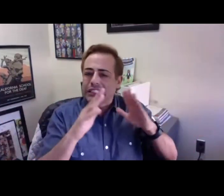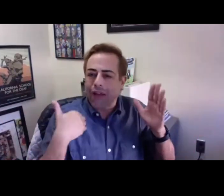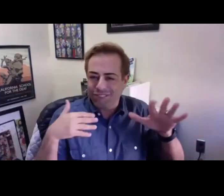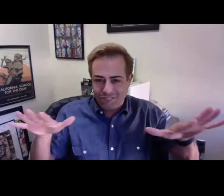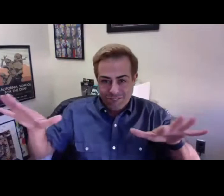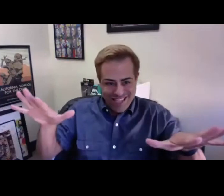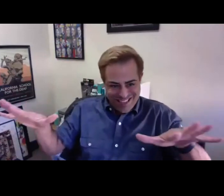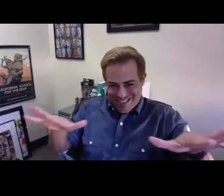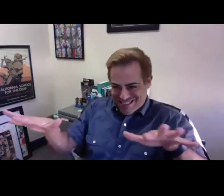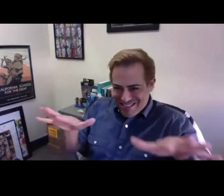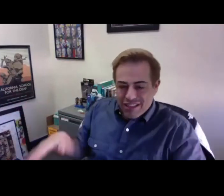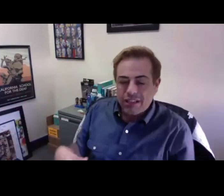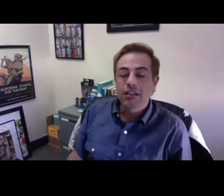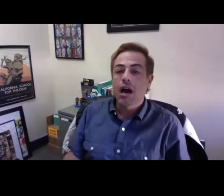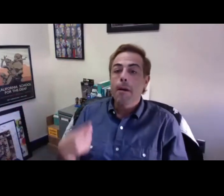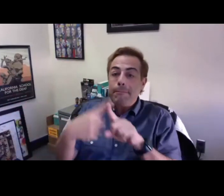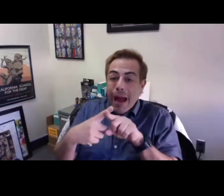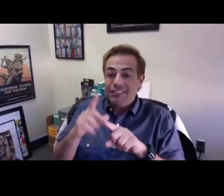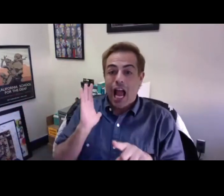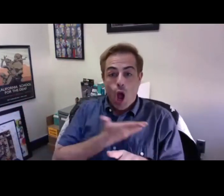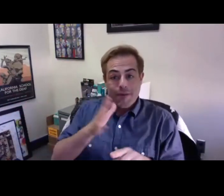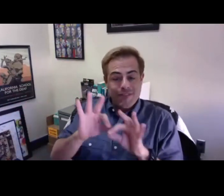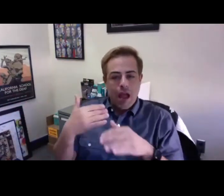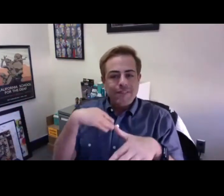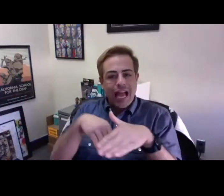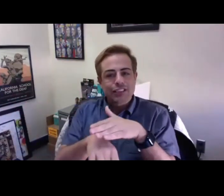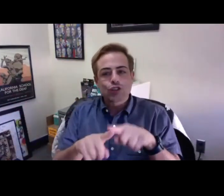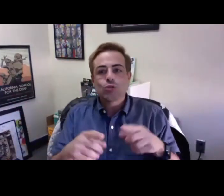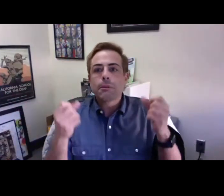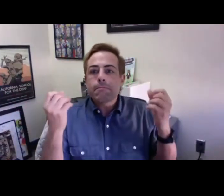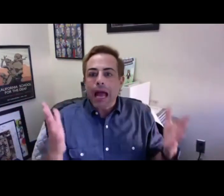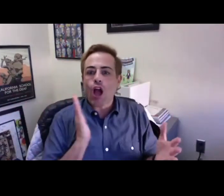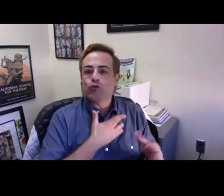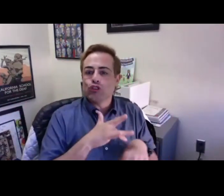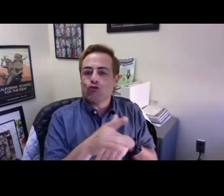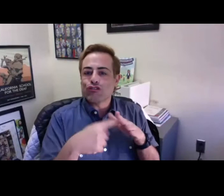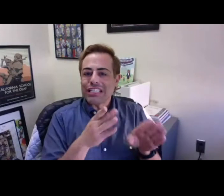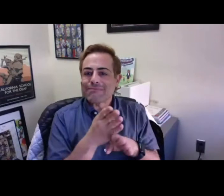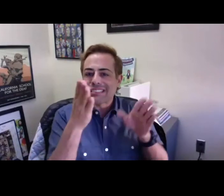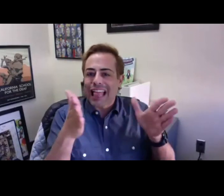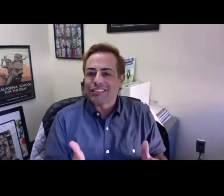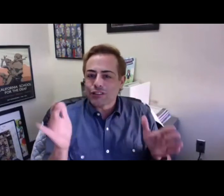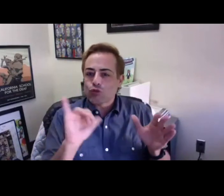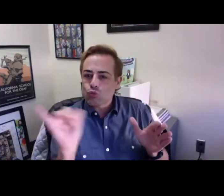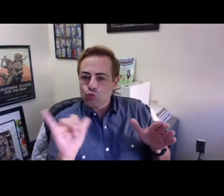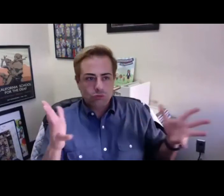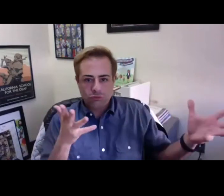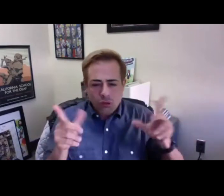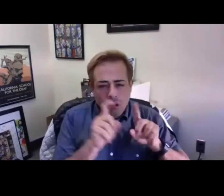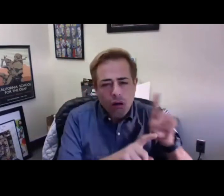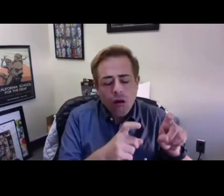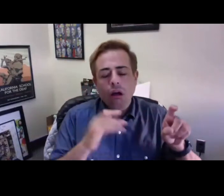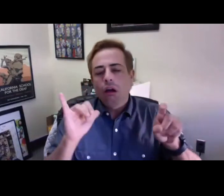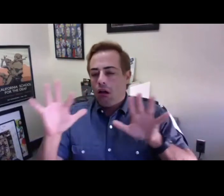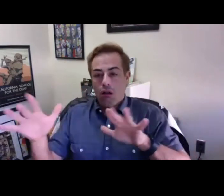ASL classrooms for like a big community event in class. So plus our families have access to a lot of our early